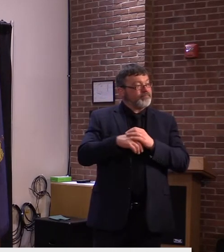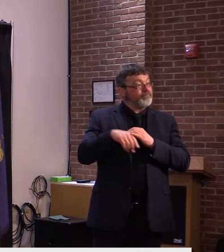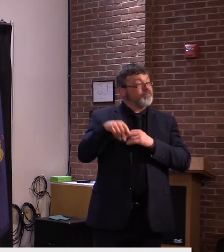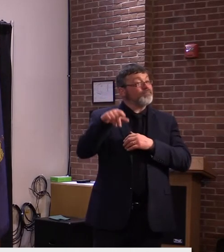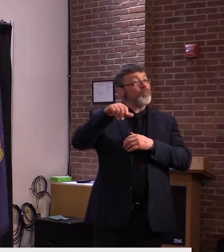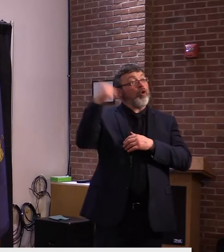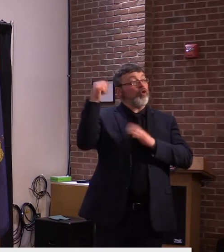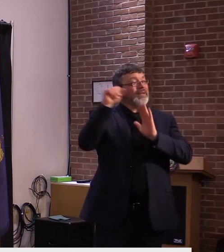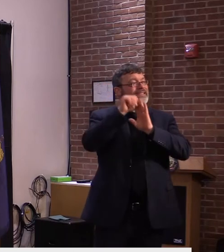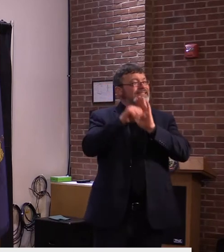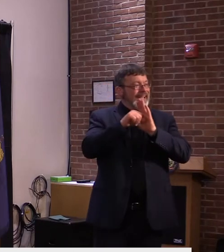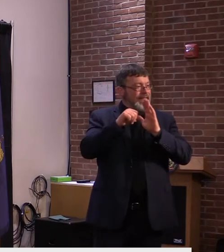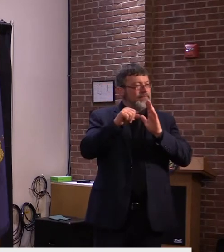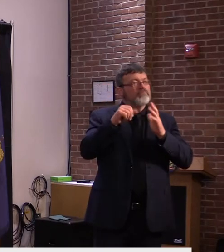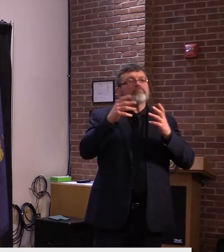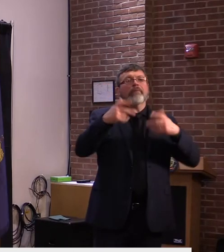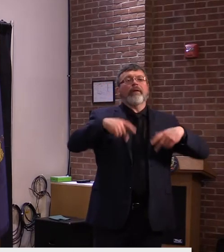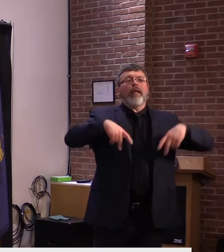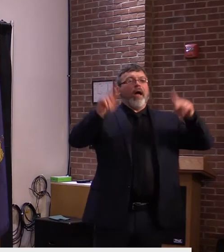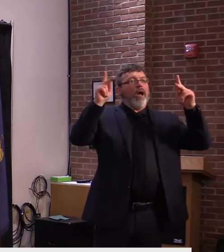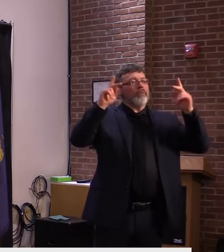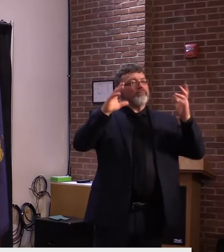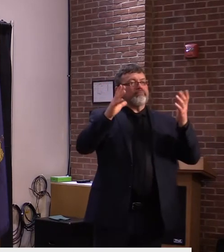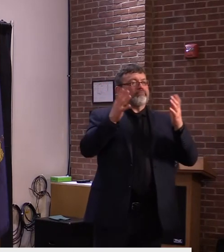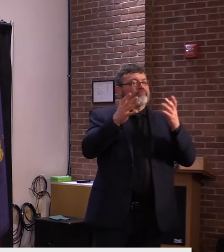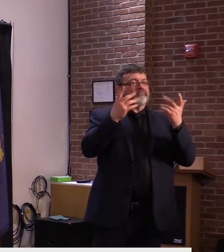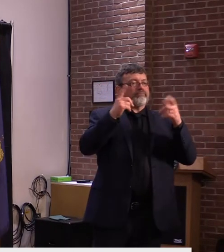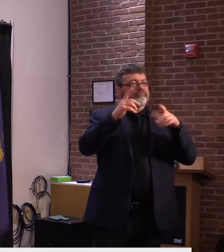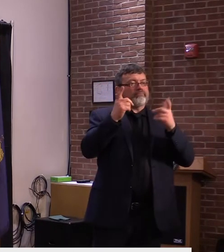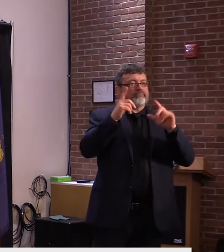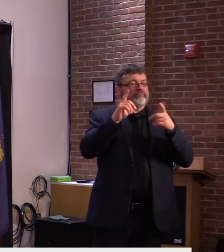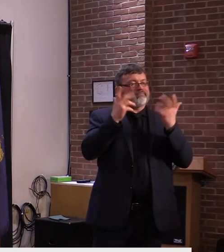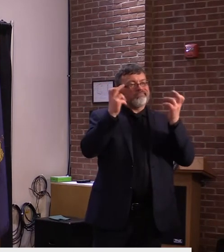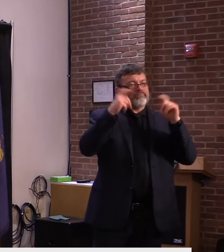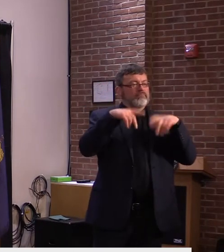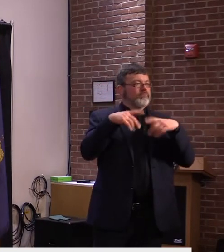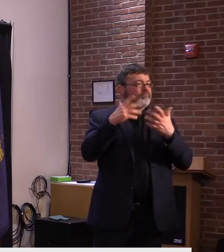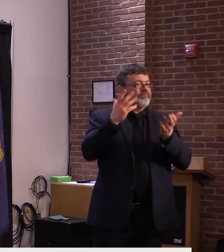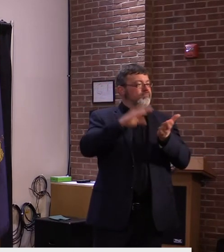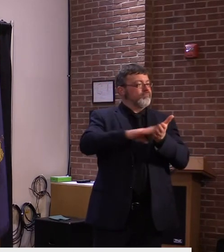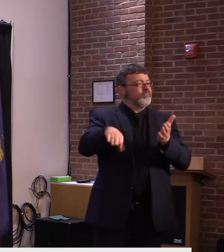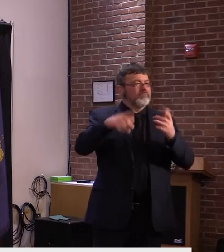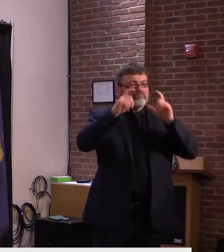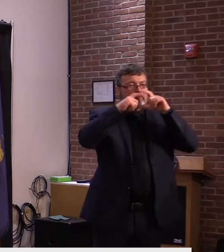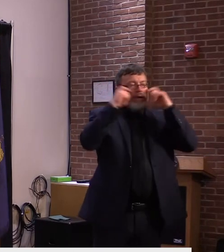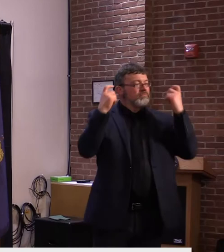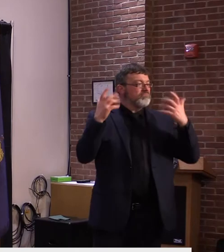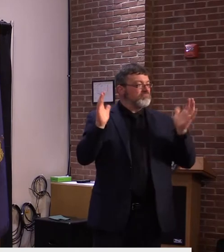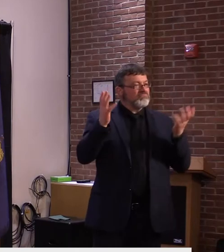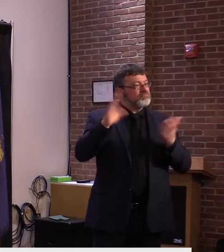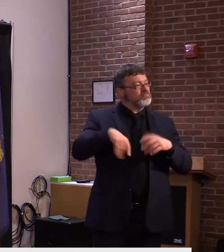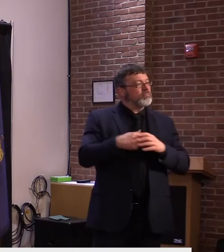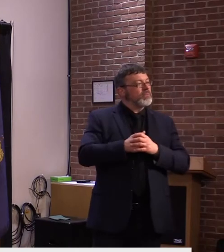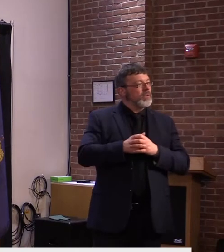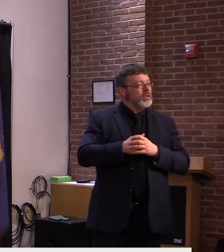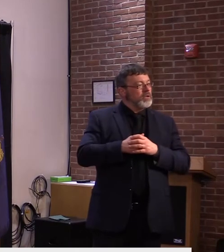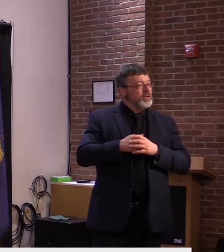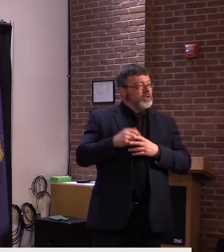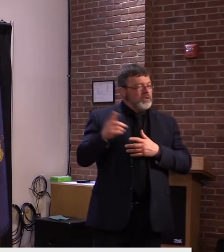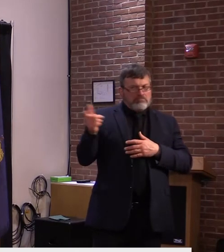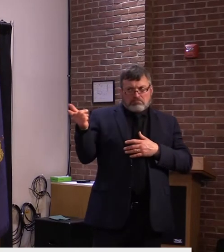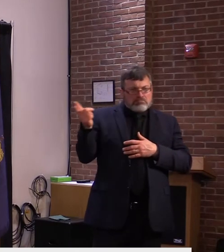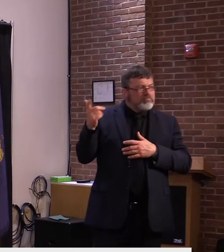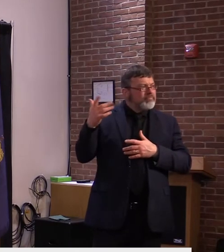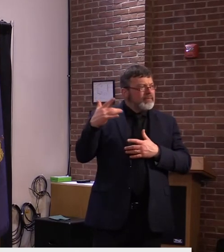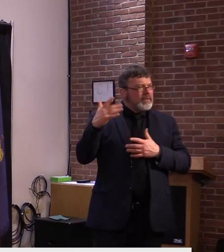I was just curious, do you think that they are moving too quickly, or do you think that this is sort of every state needs to make its own